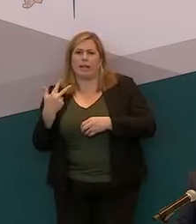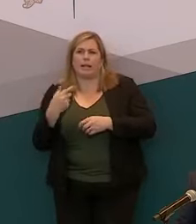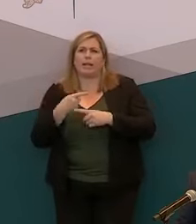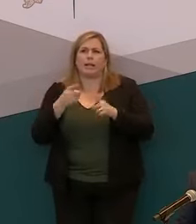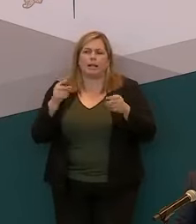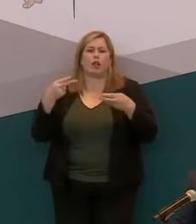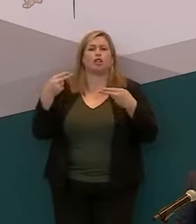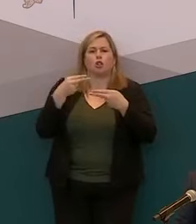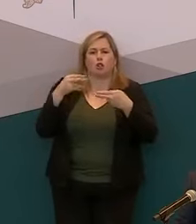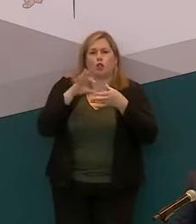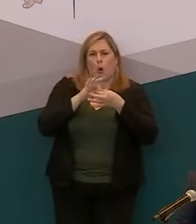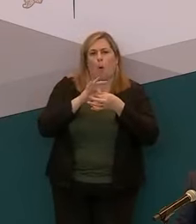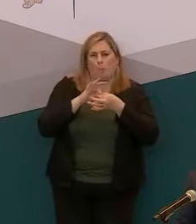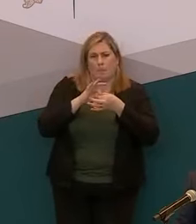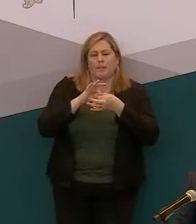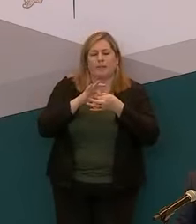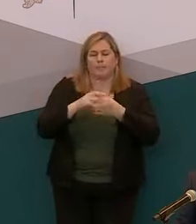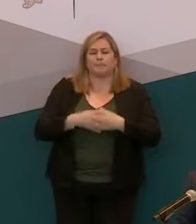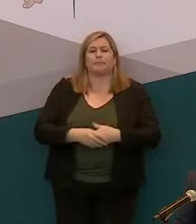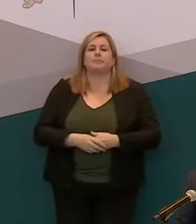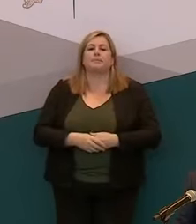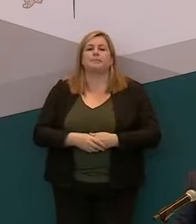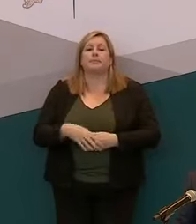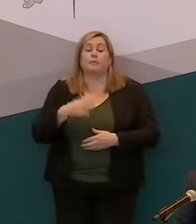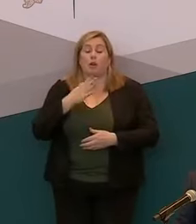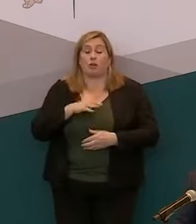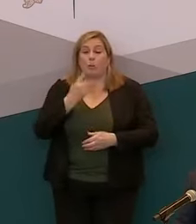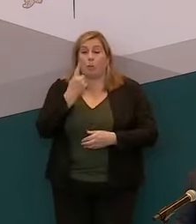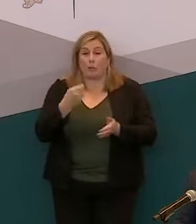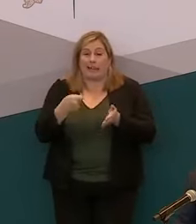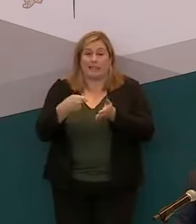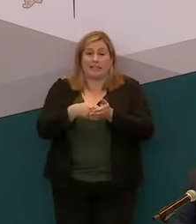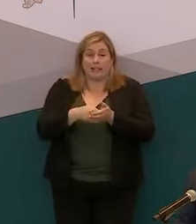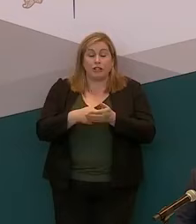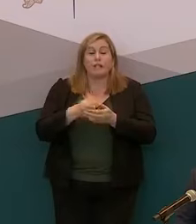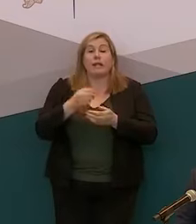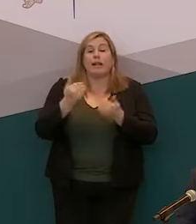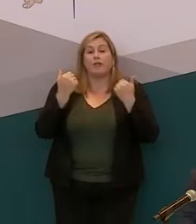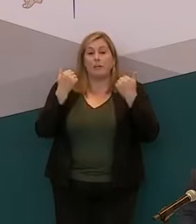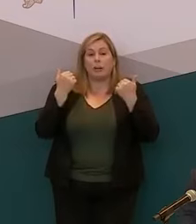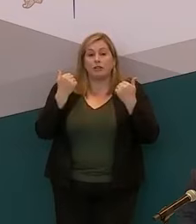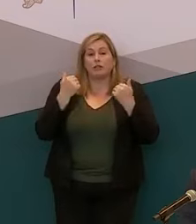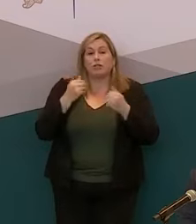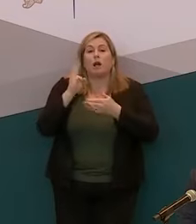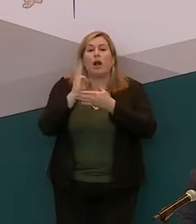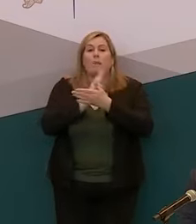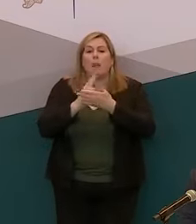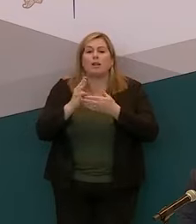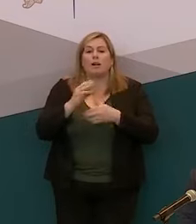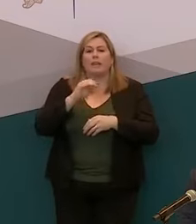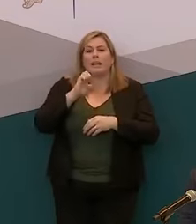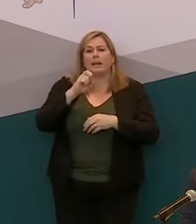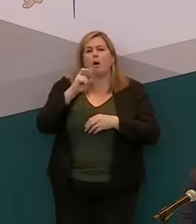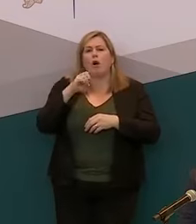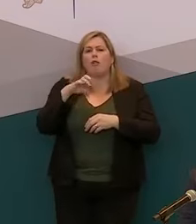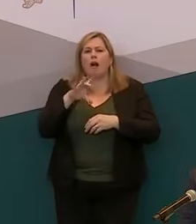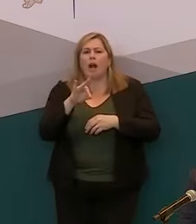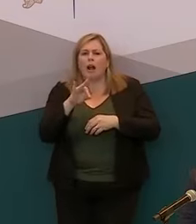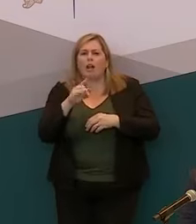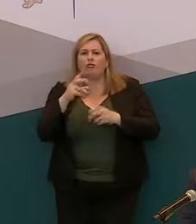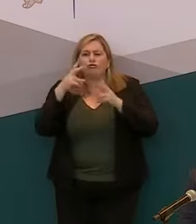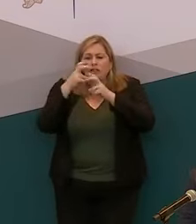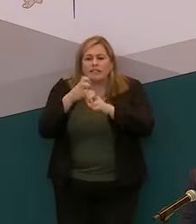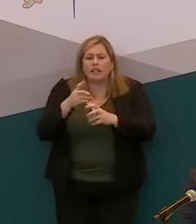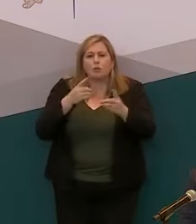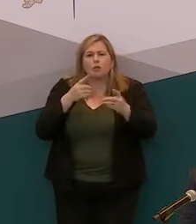relate to nursing homes. And just one small additional piece of information, part of the Amárach research that we do twice a